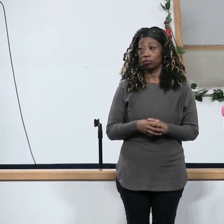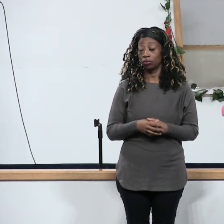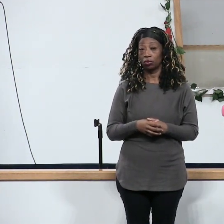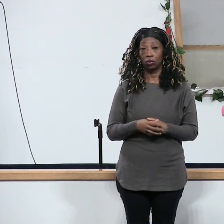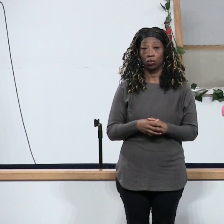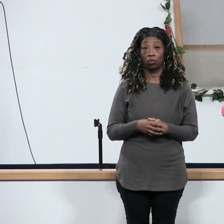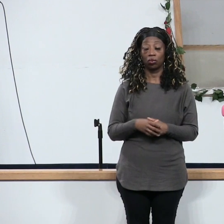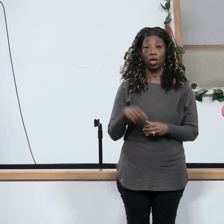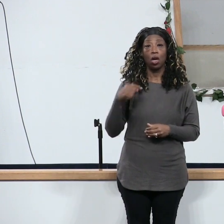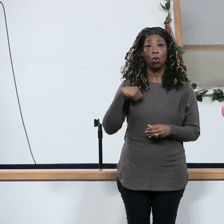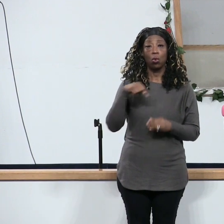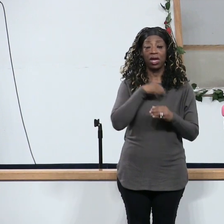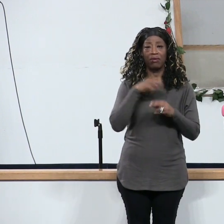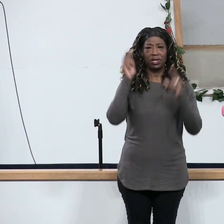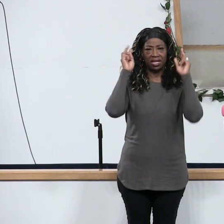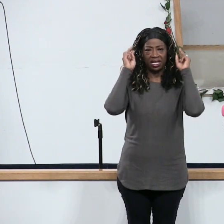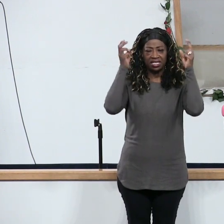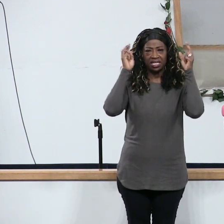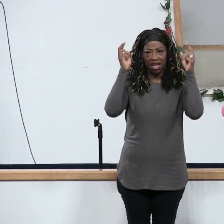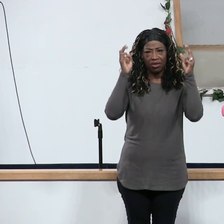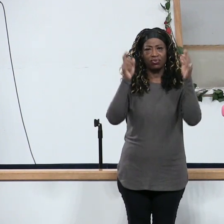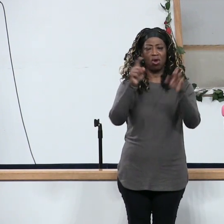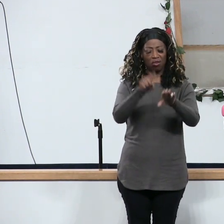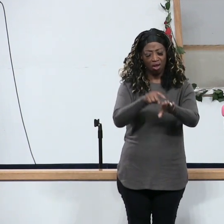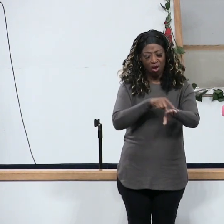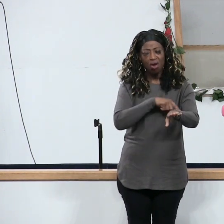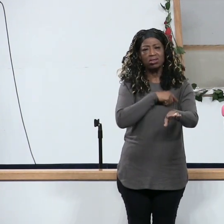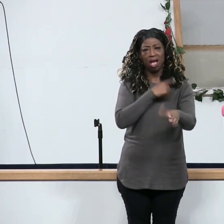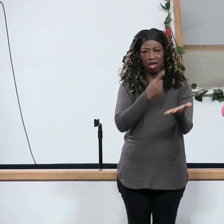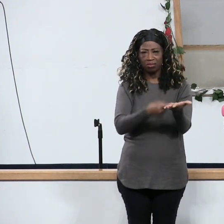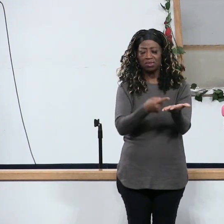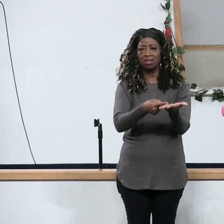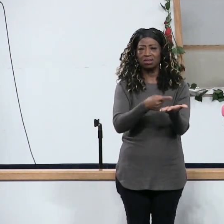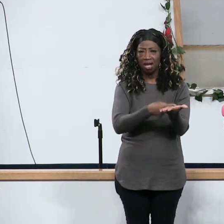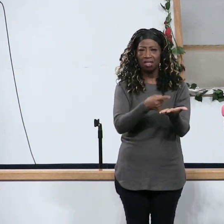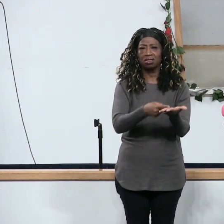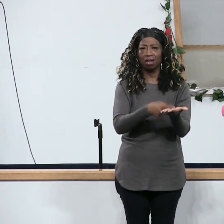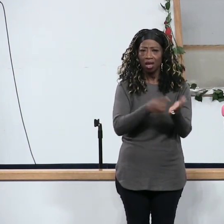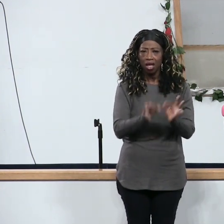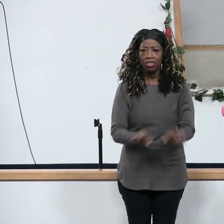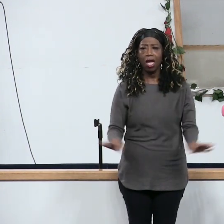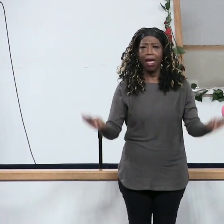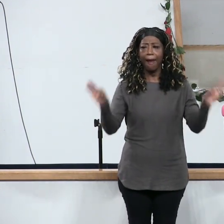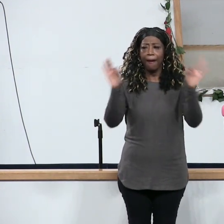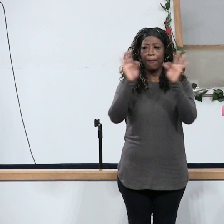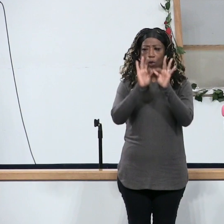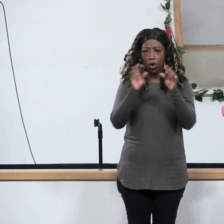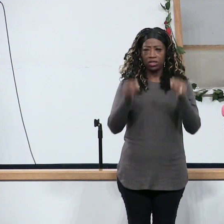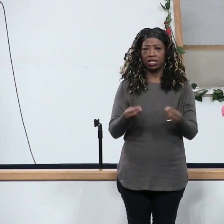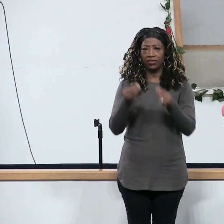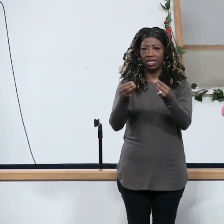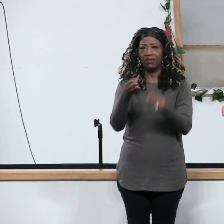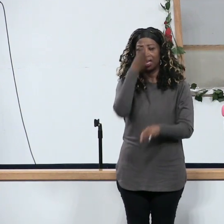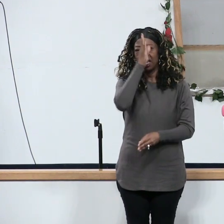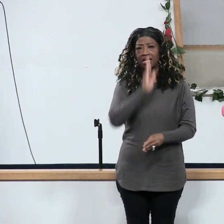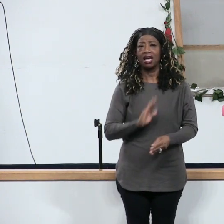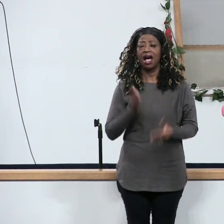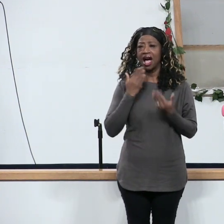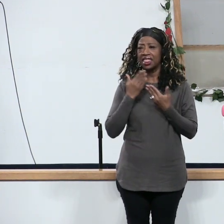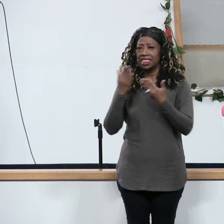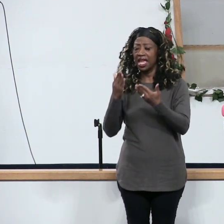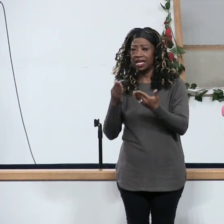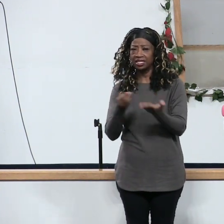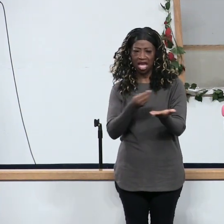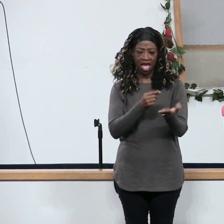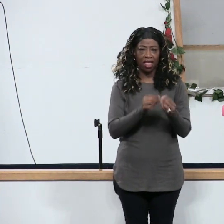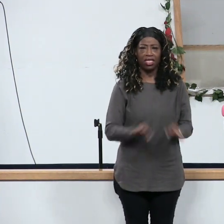And so we've been in this series now for a while, talking about the importance of giving God thanks and the